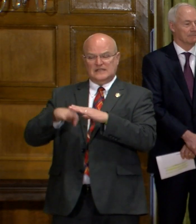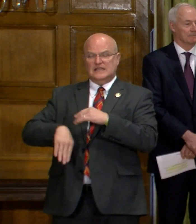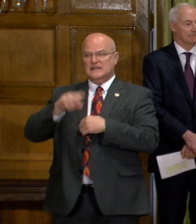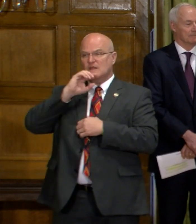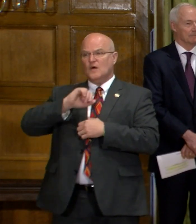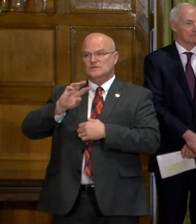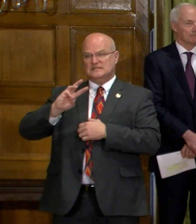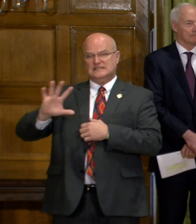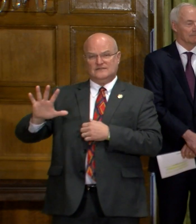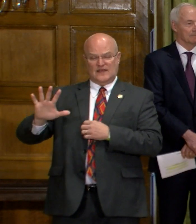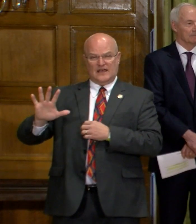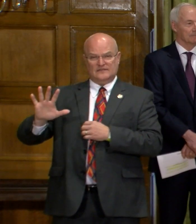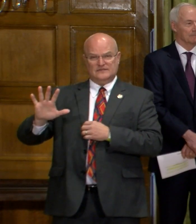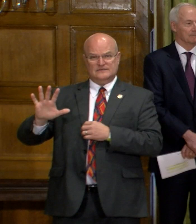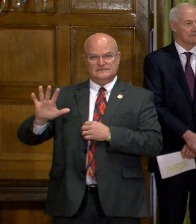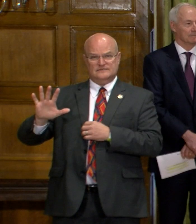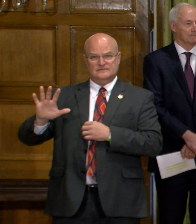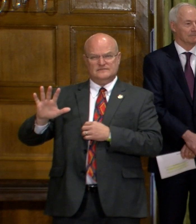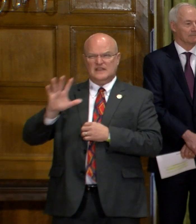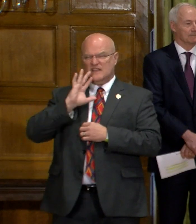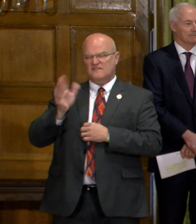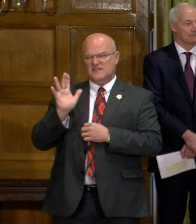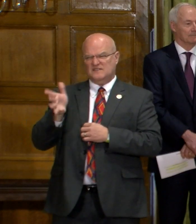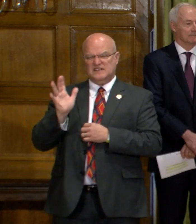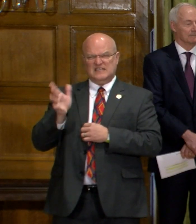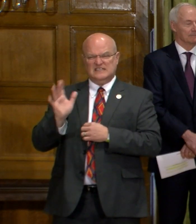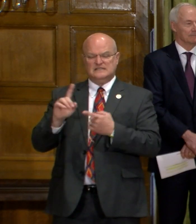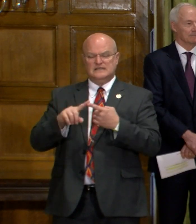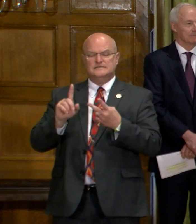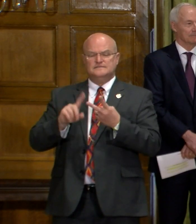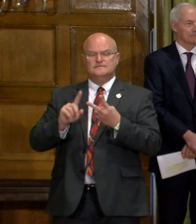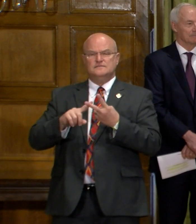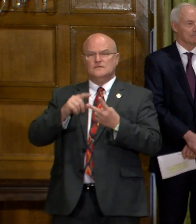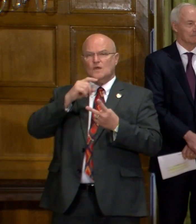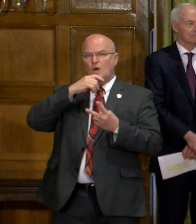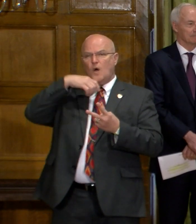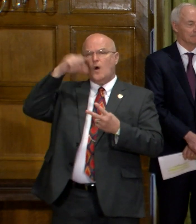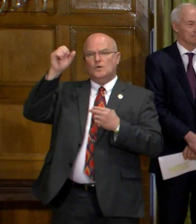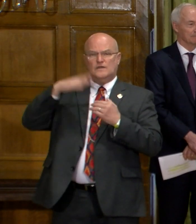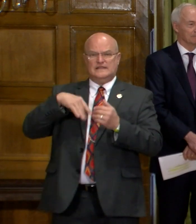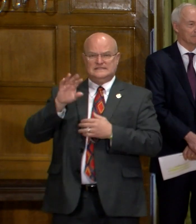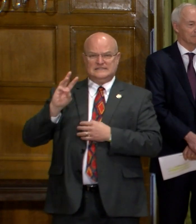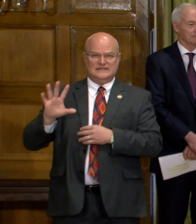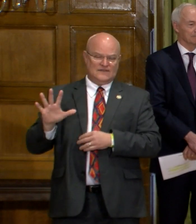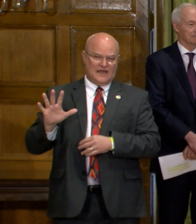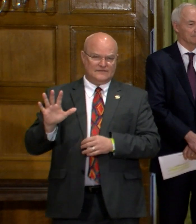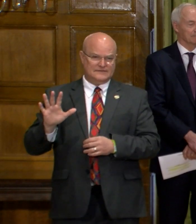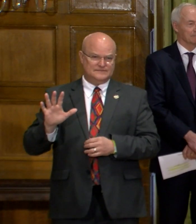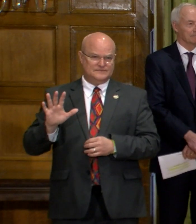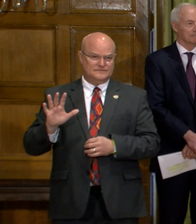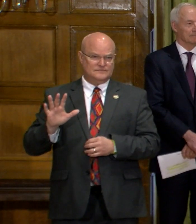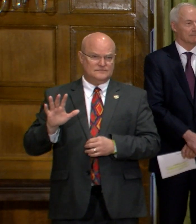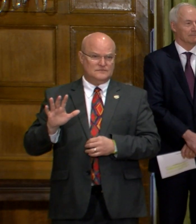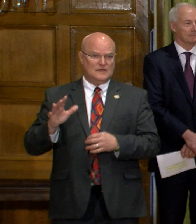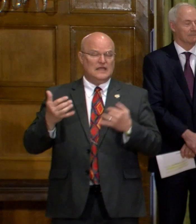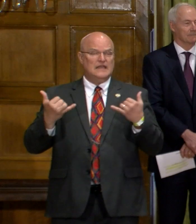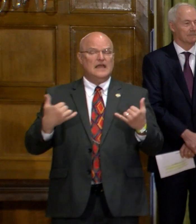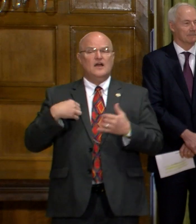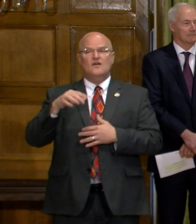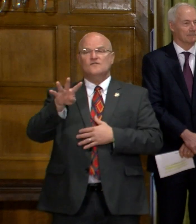age 65, in the 50s, and the other was greater than age 65. We now